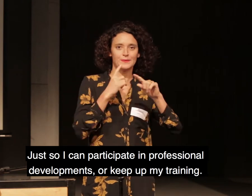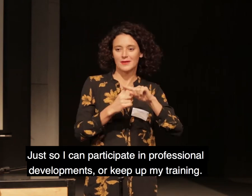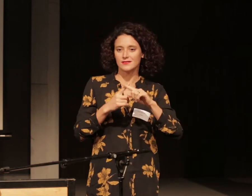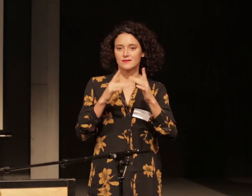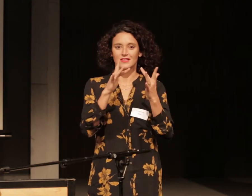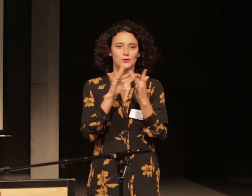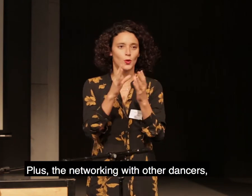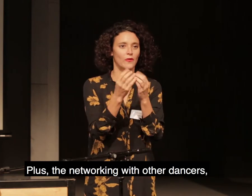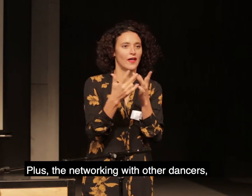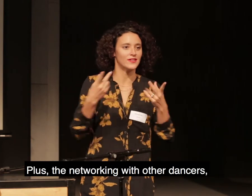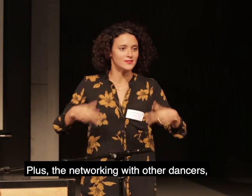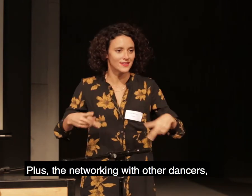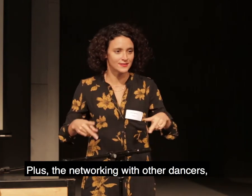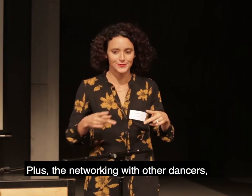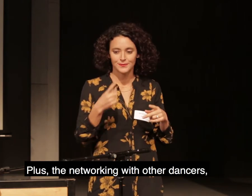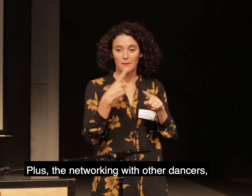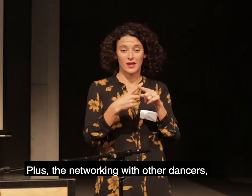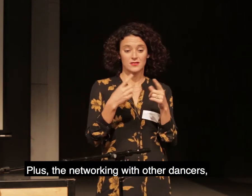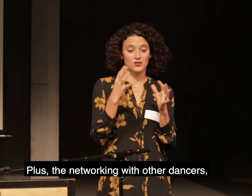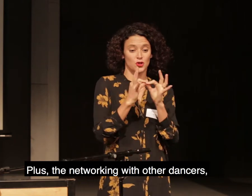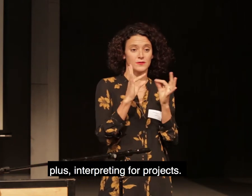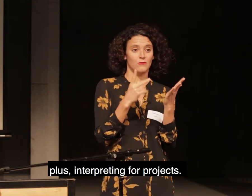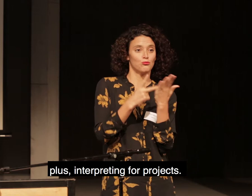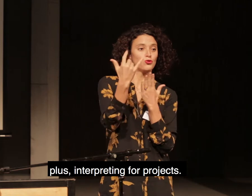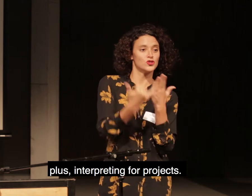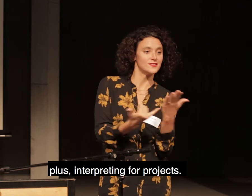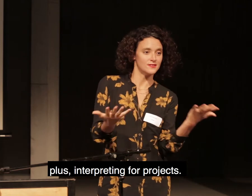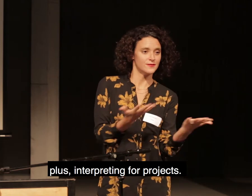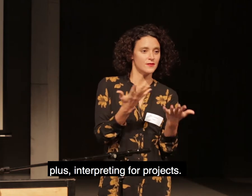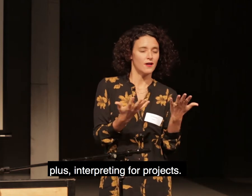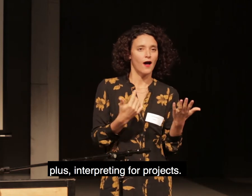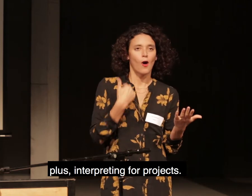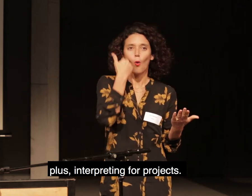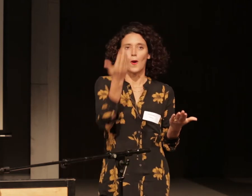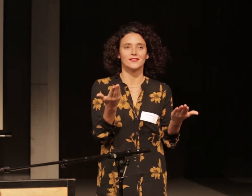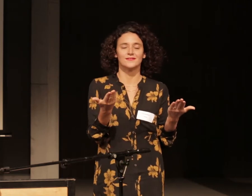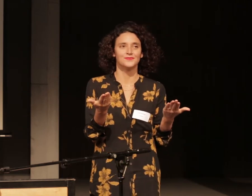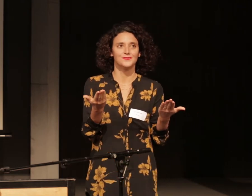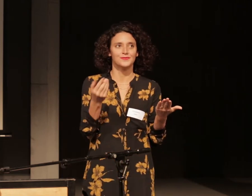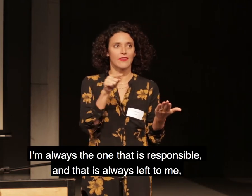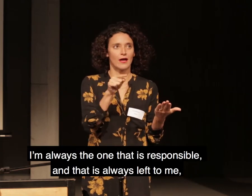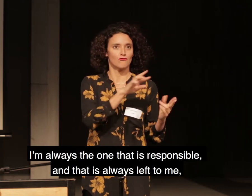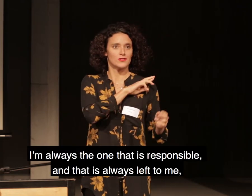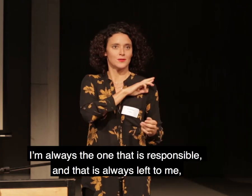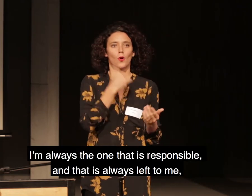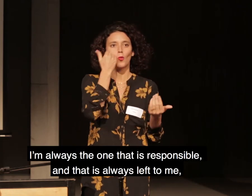training. Plus, the networking with other dancers, plus interpreting for projects, I'm always the one